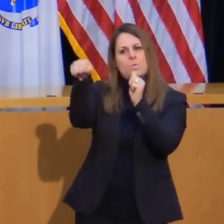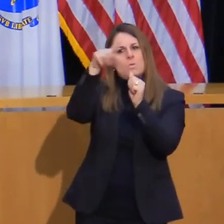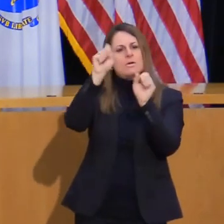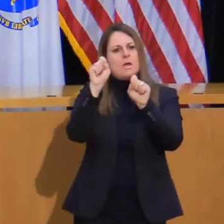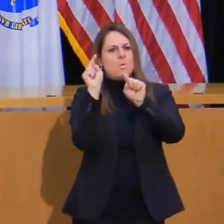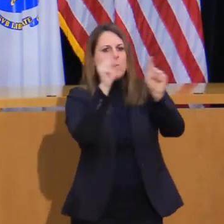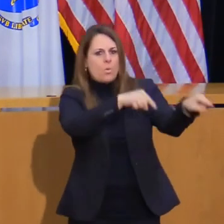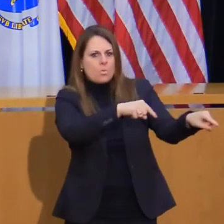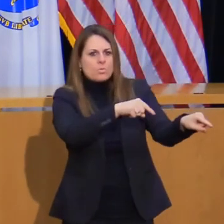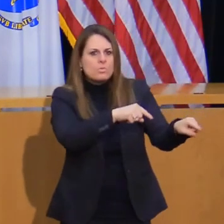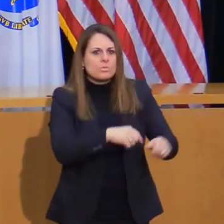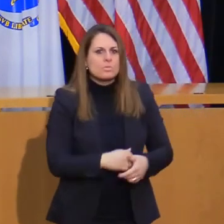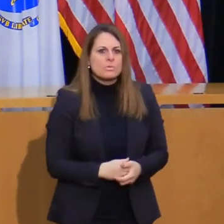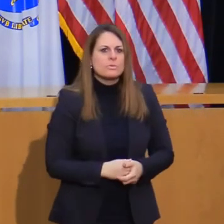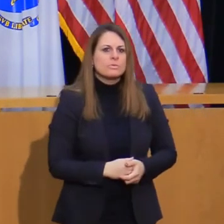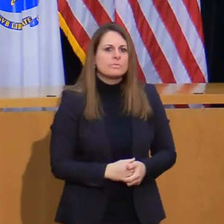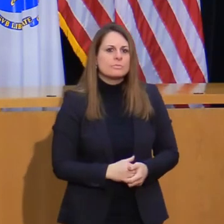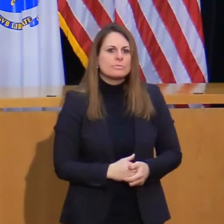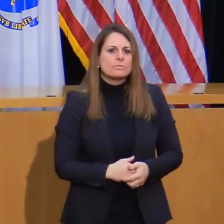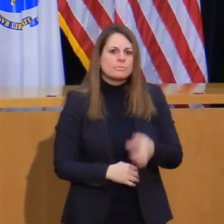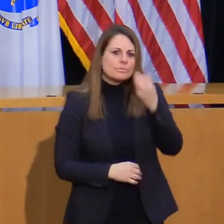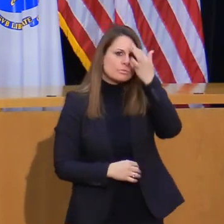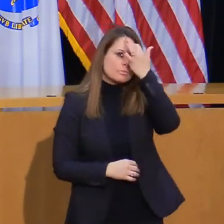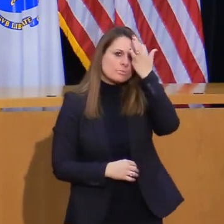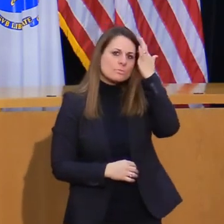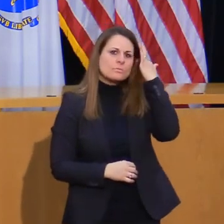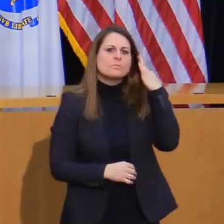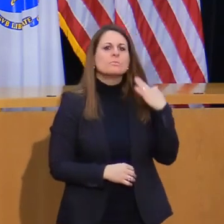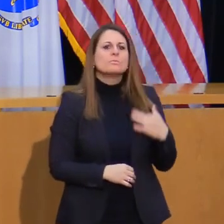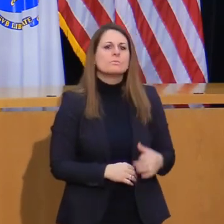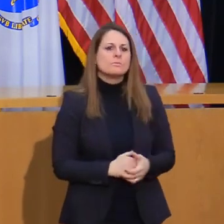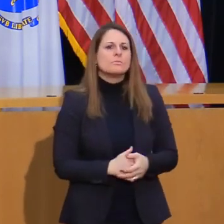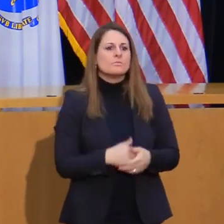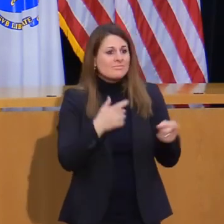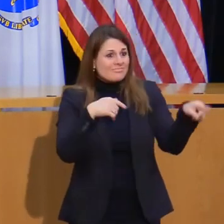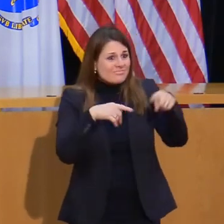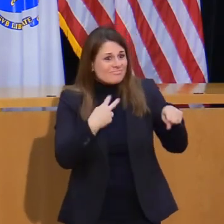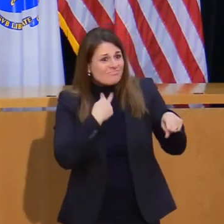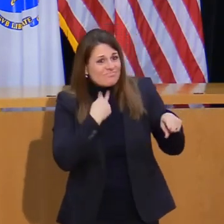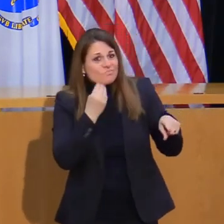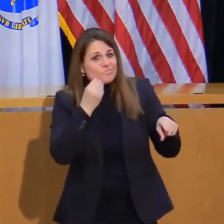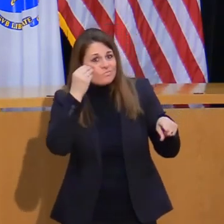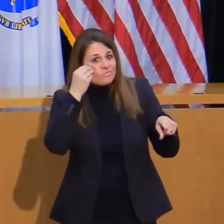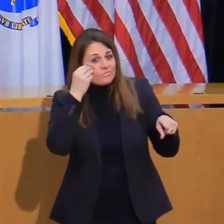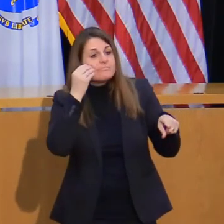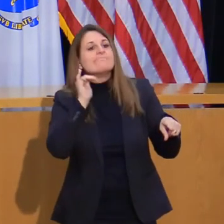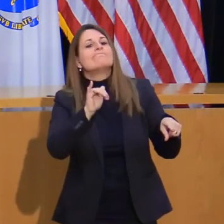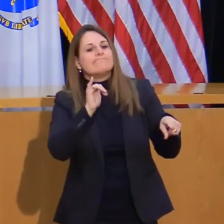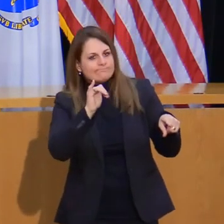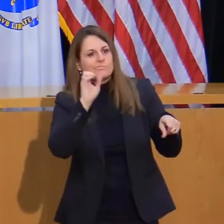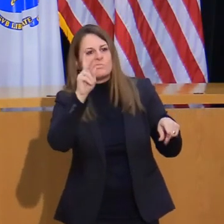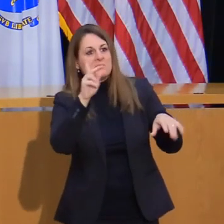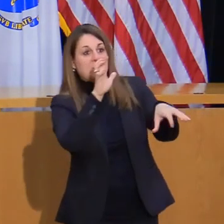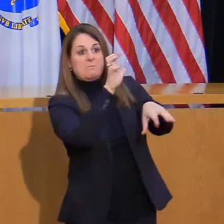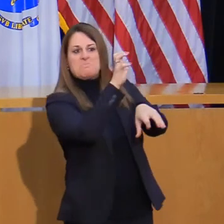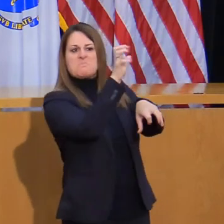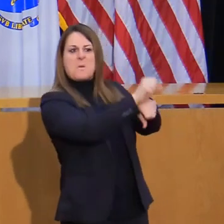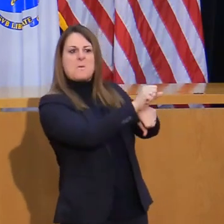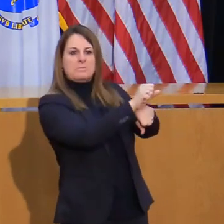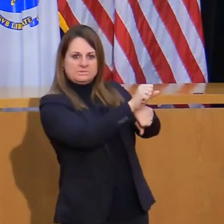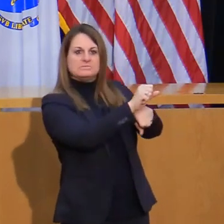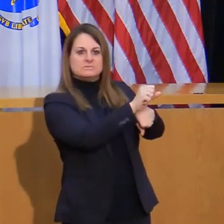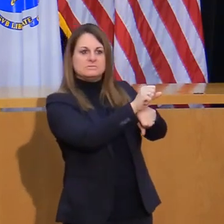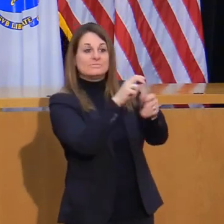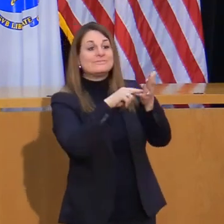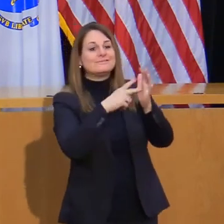Care Alliance, or they'll be referred to their local board of health to schedule an appointment if they reside in a community where their local board of